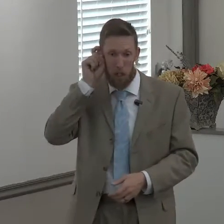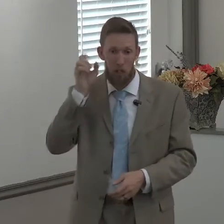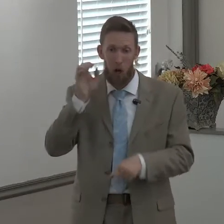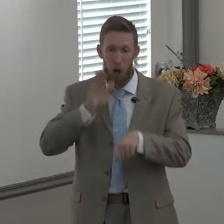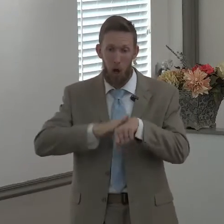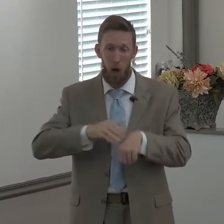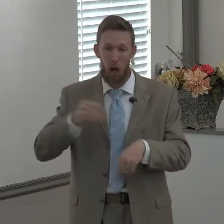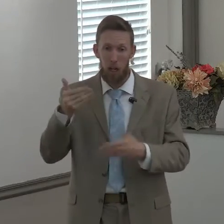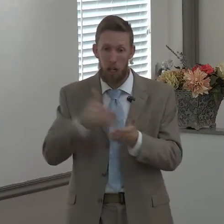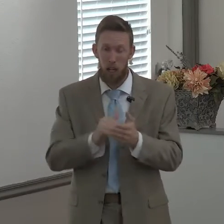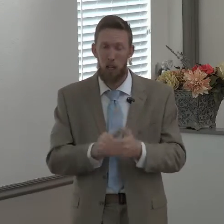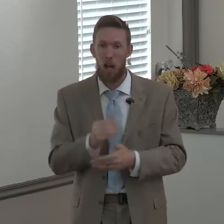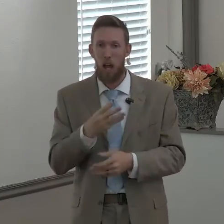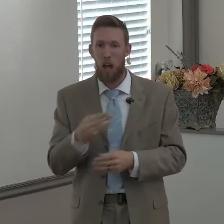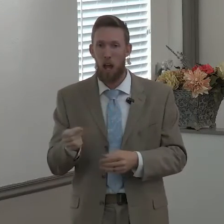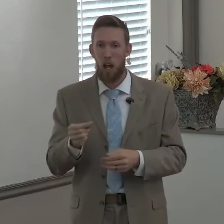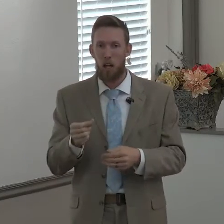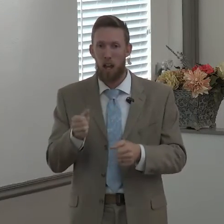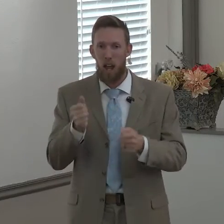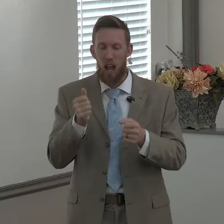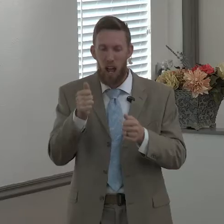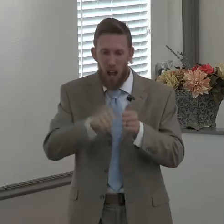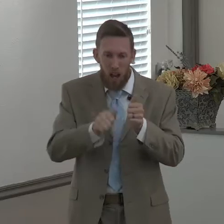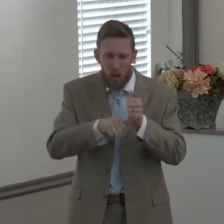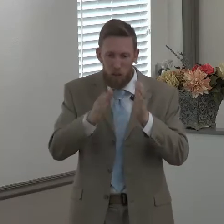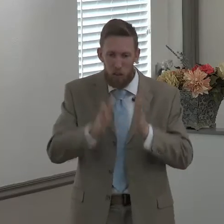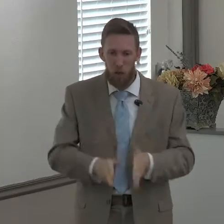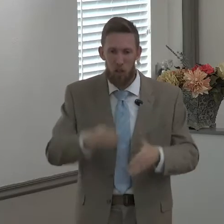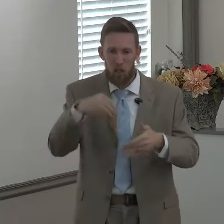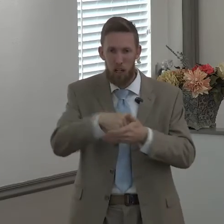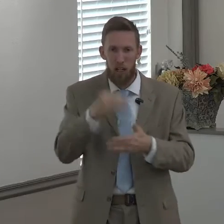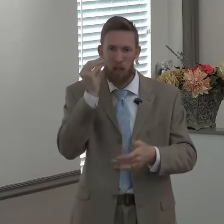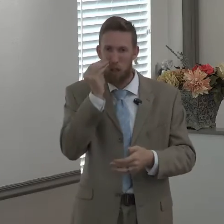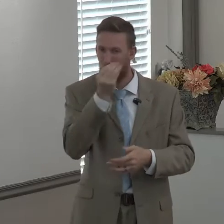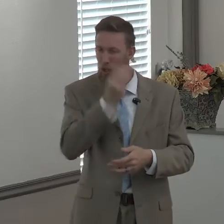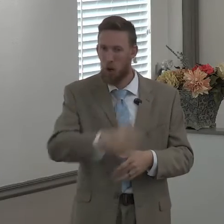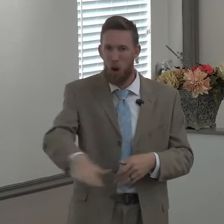the crowd, I'm falling down on my face saying, "My Lord and my God."